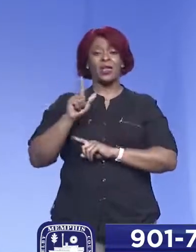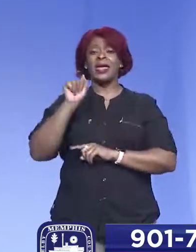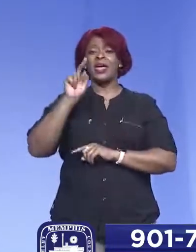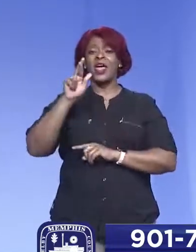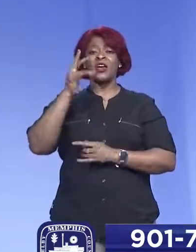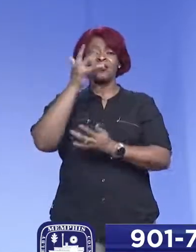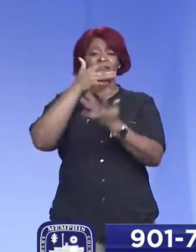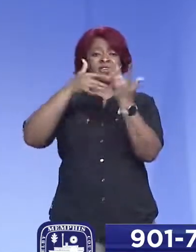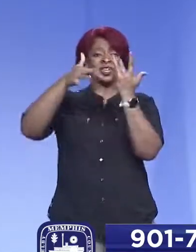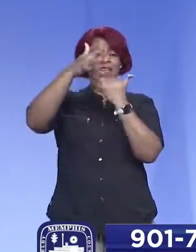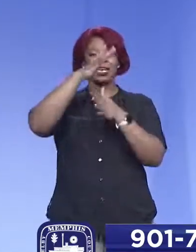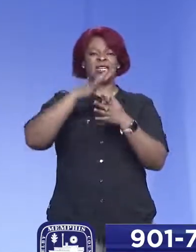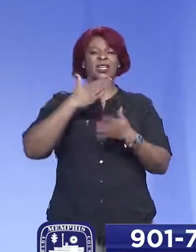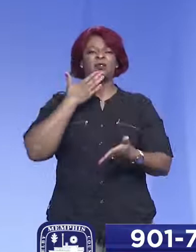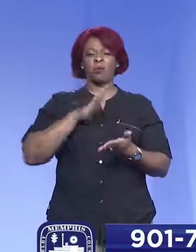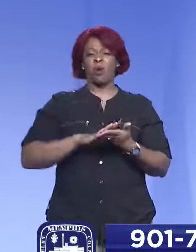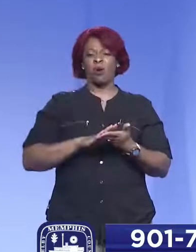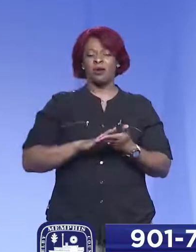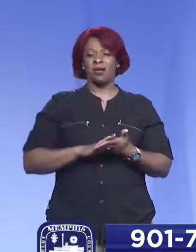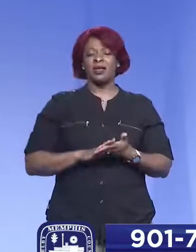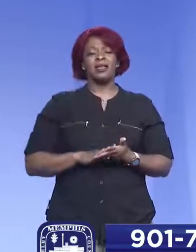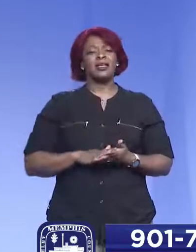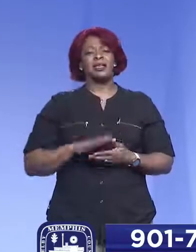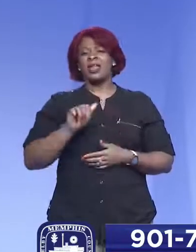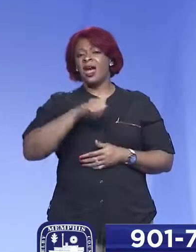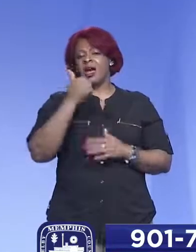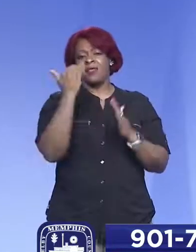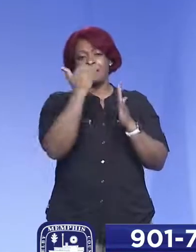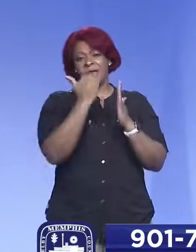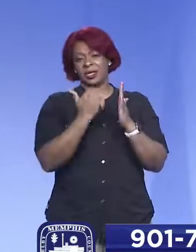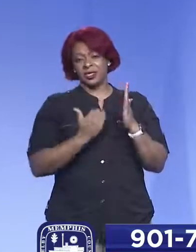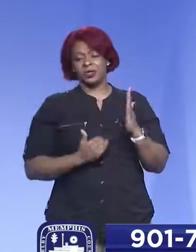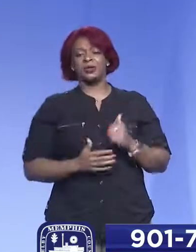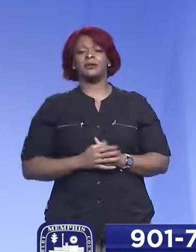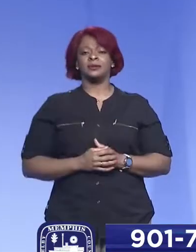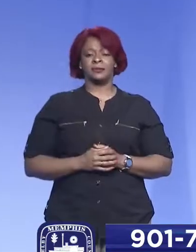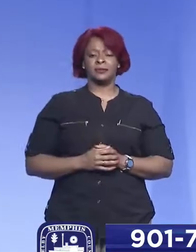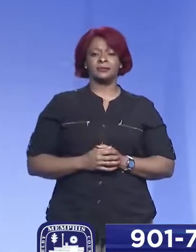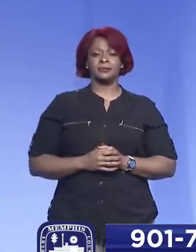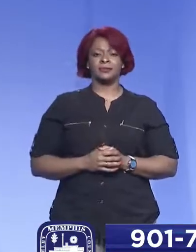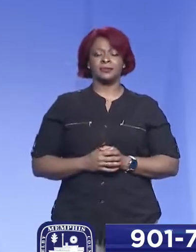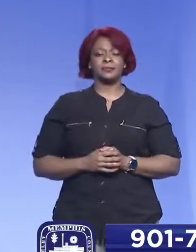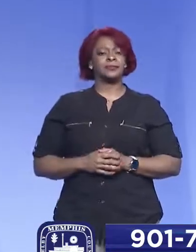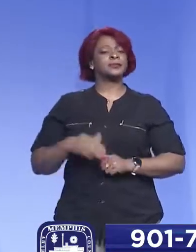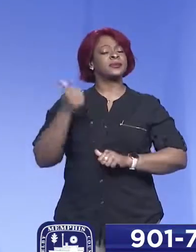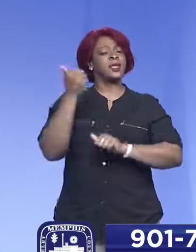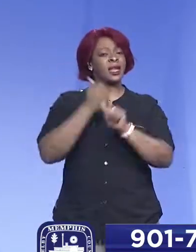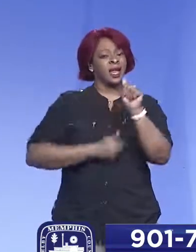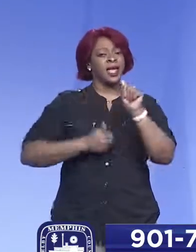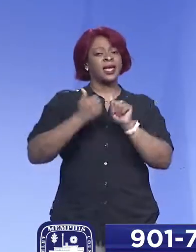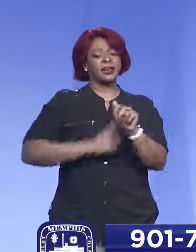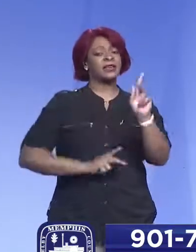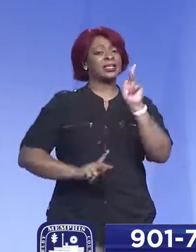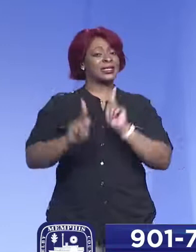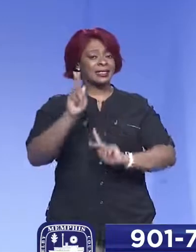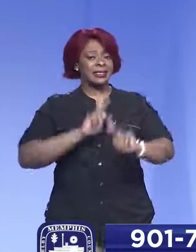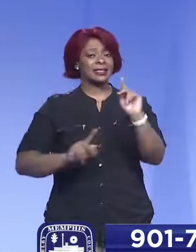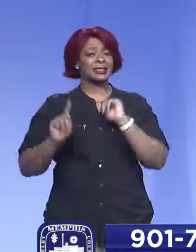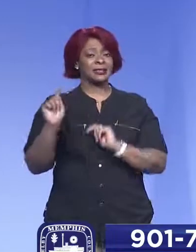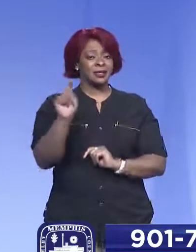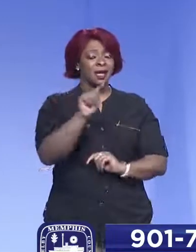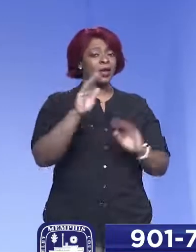is poor, and other measures. So every citizen, I encourage